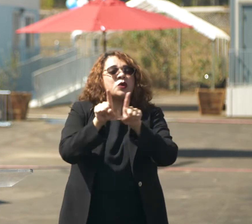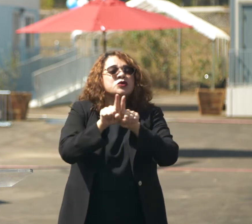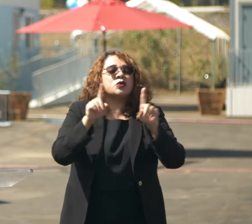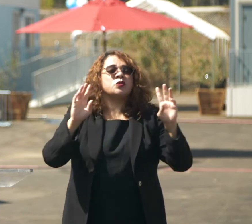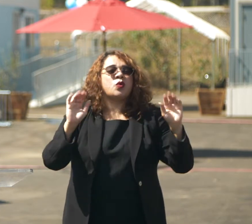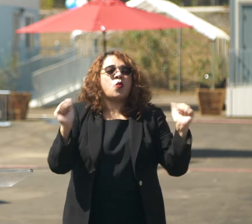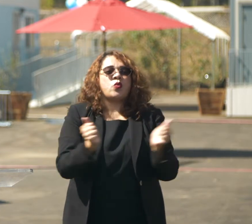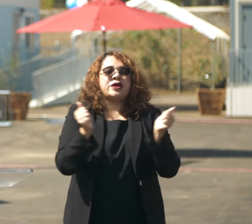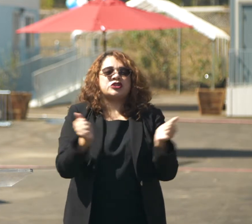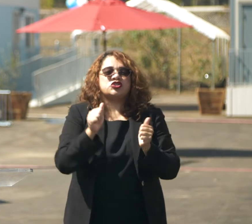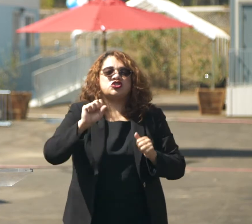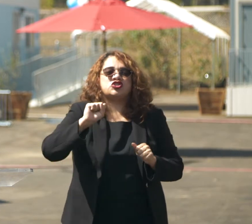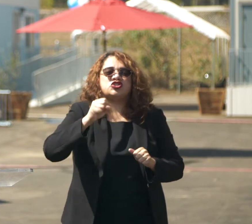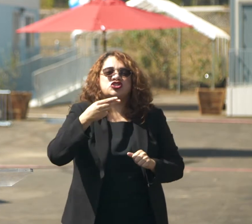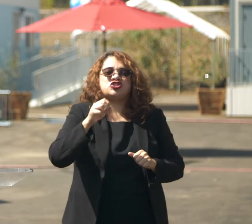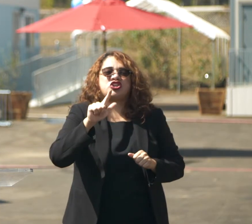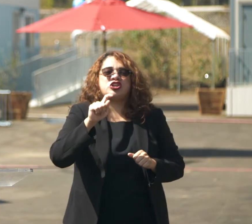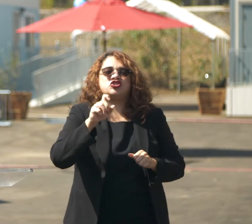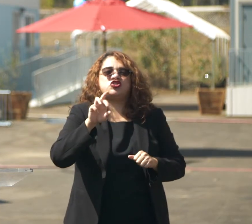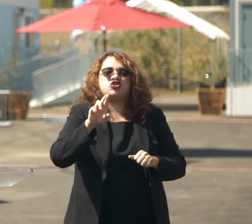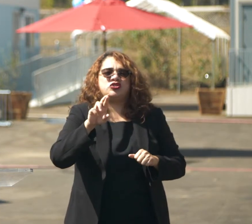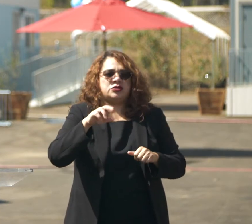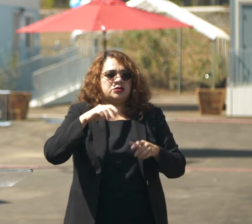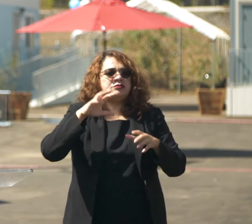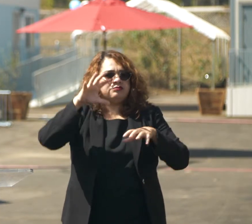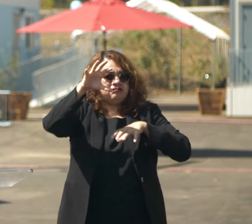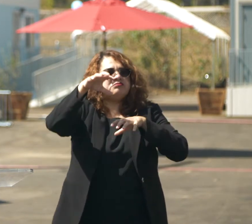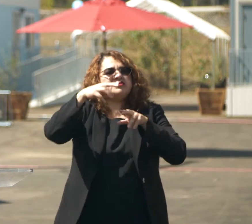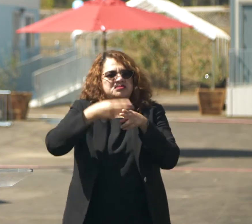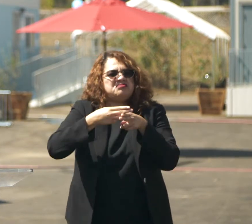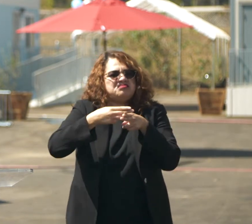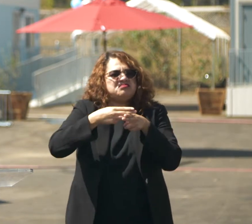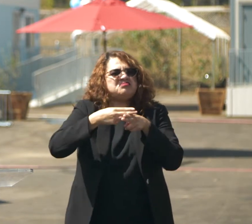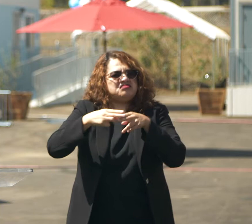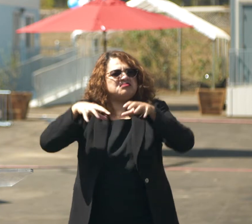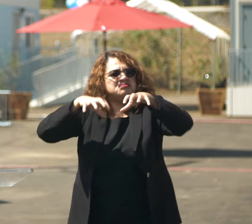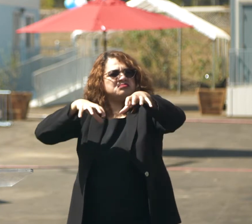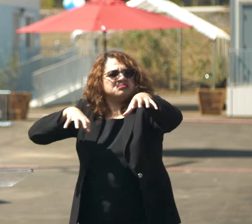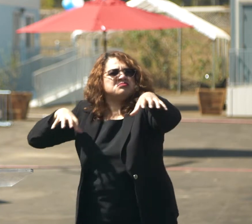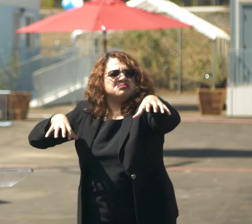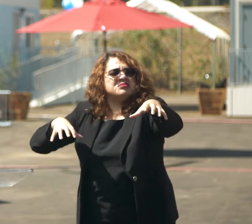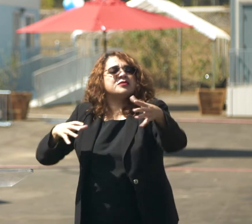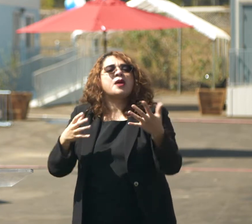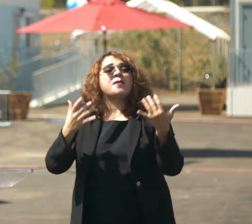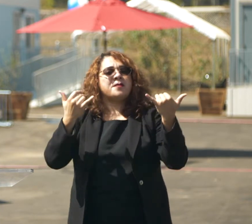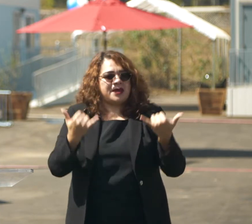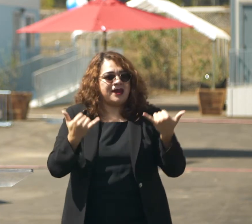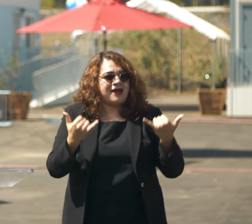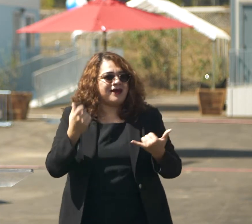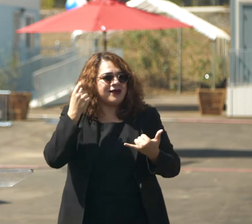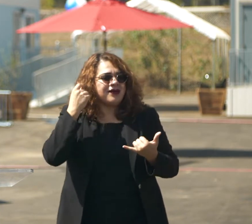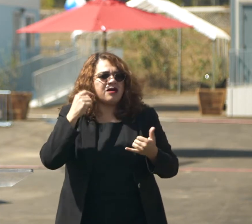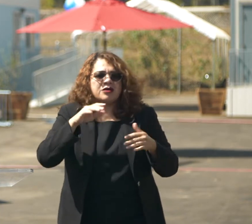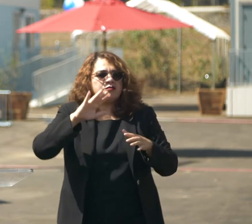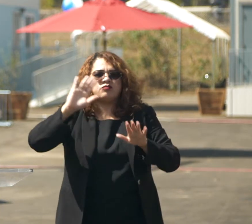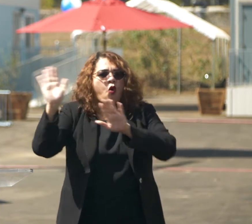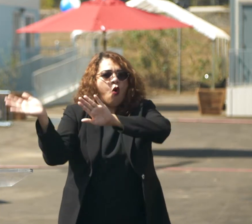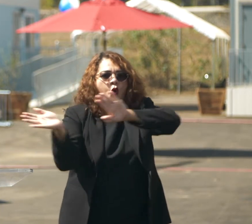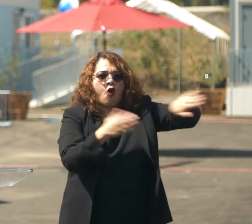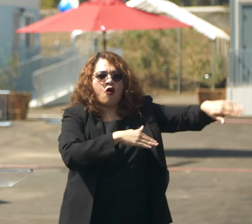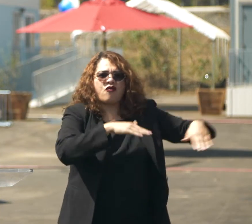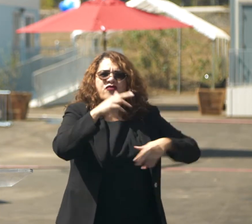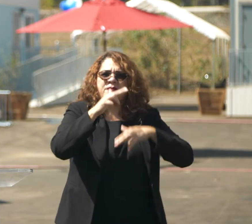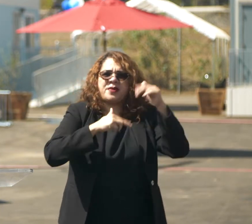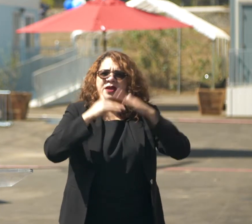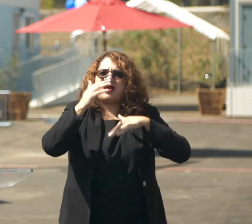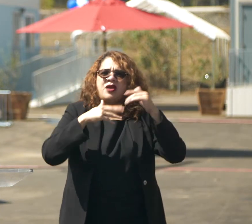a temporary basis. And now, it has the opportunity to not just offer temporary bridge housing, but to potentially build and